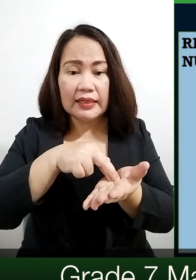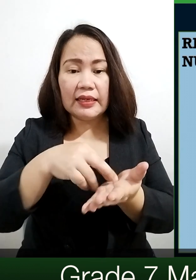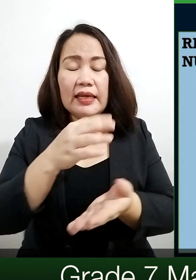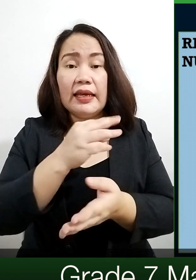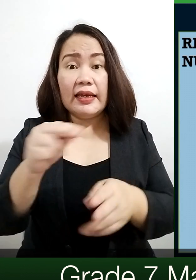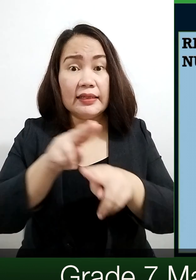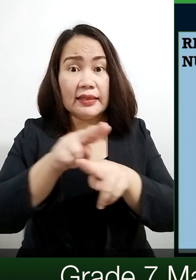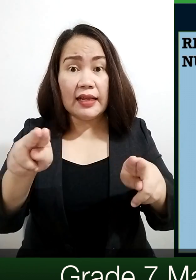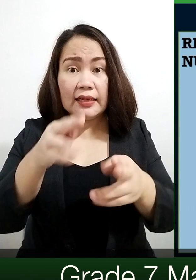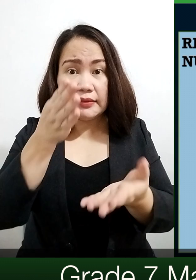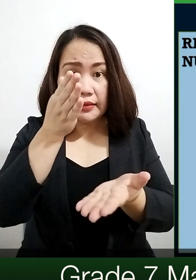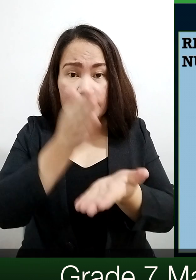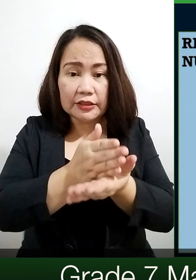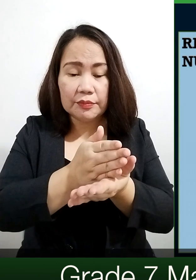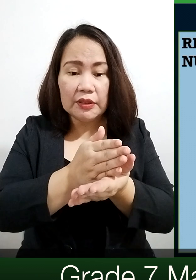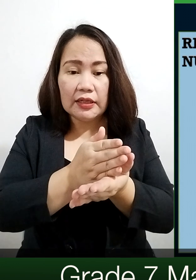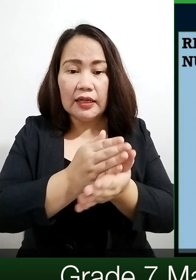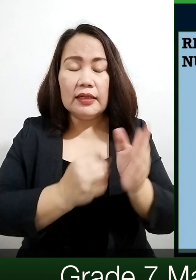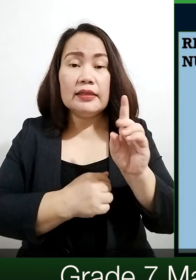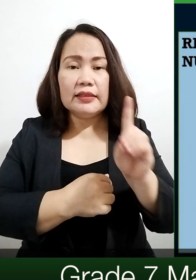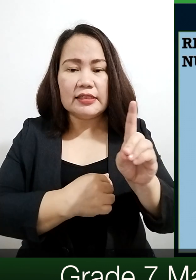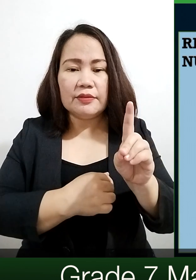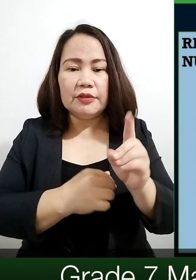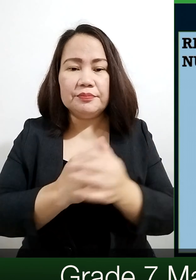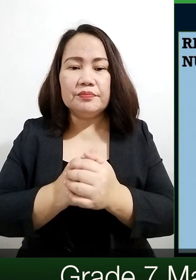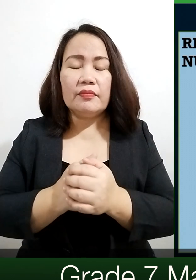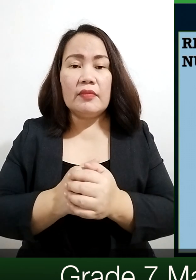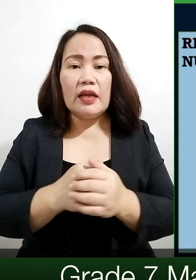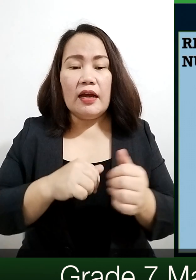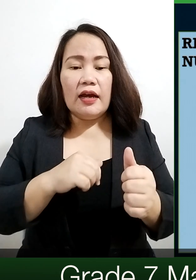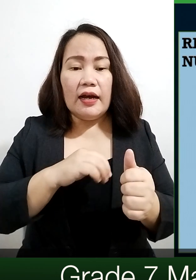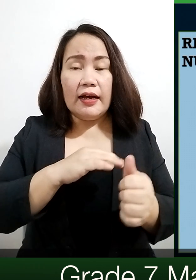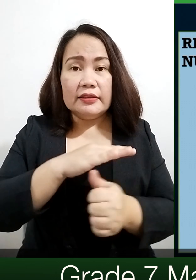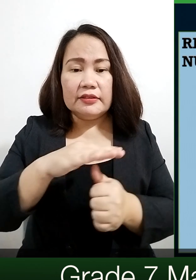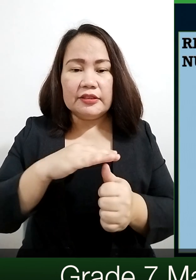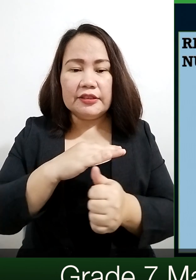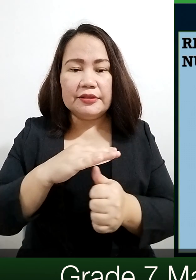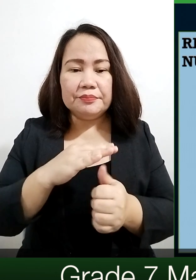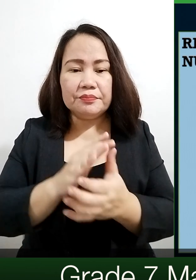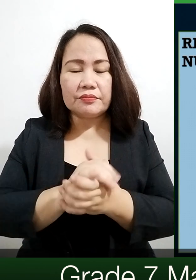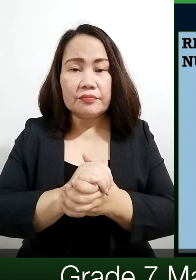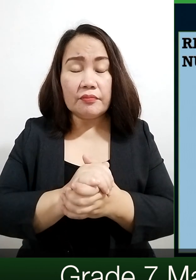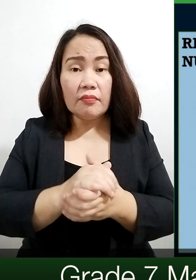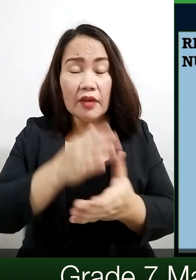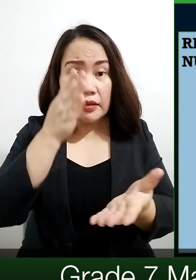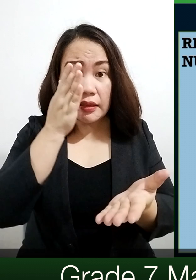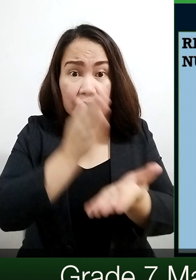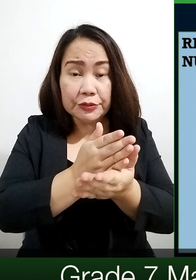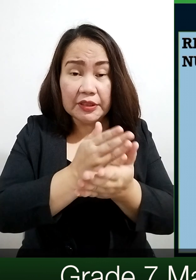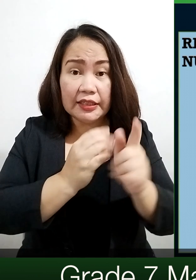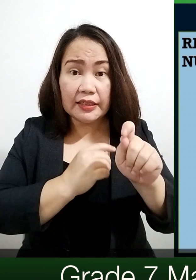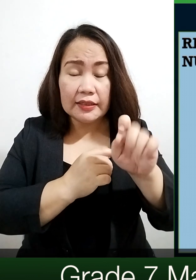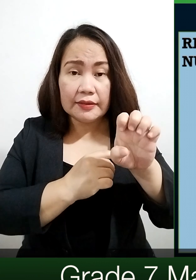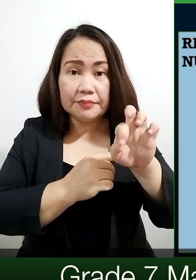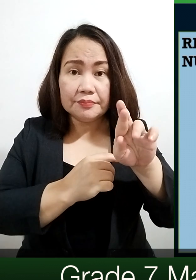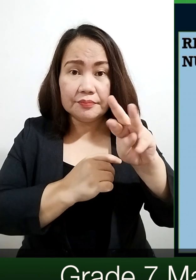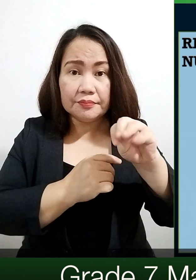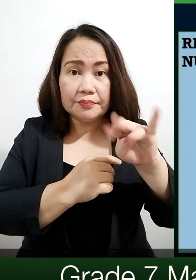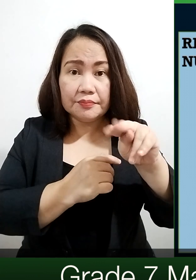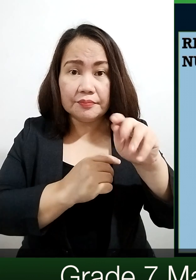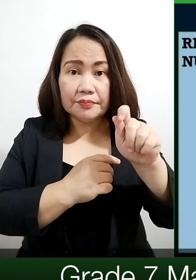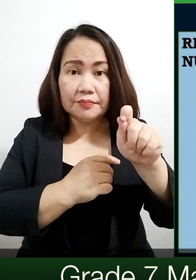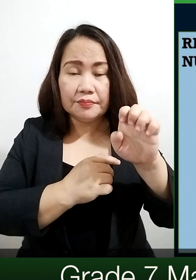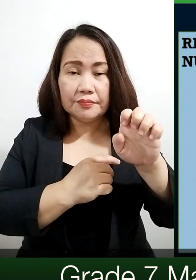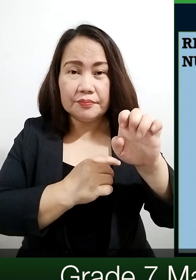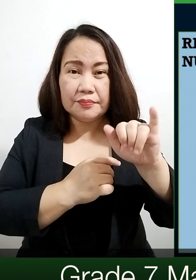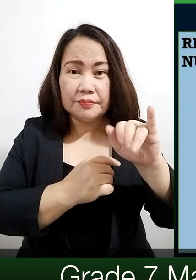mga repeating and non-terminating lang po ang under ng rational numbers and also yung ating terminating decimals. Ito yung